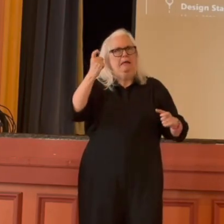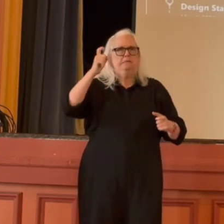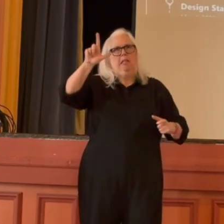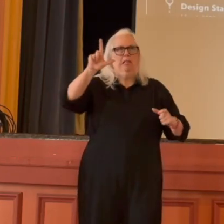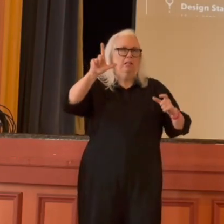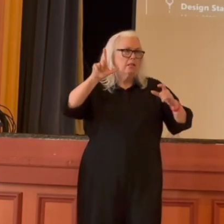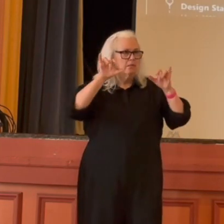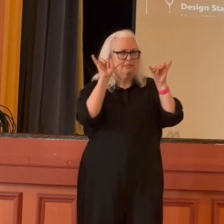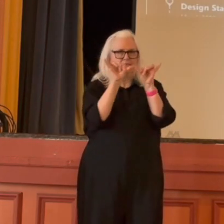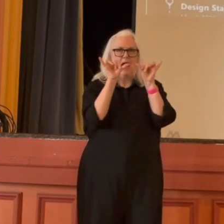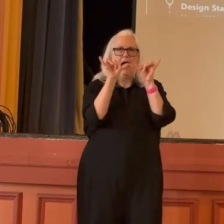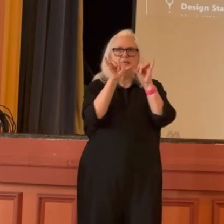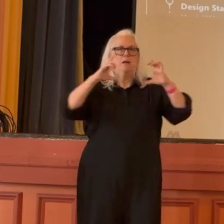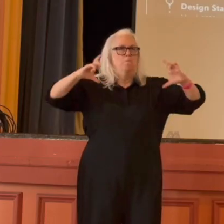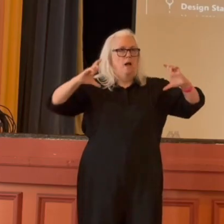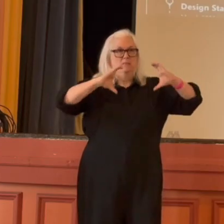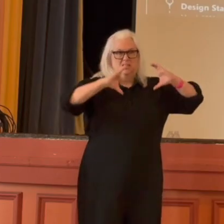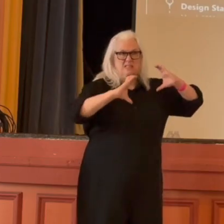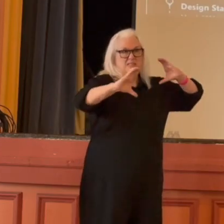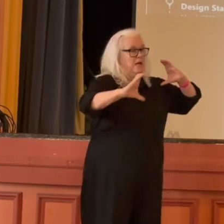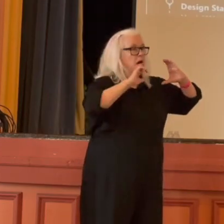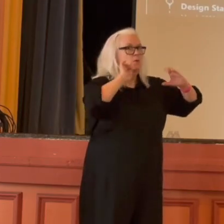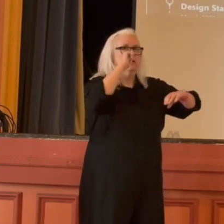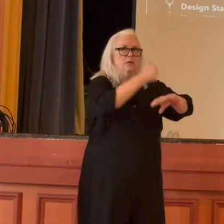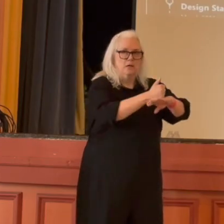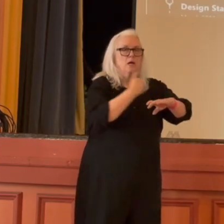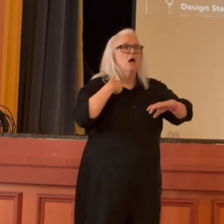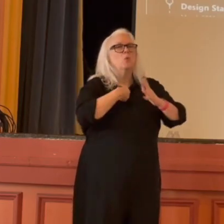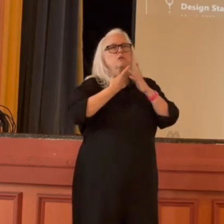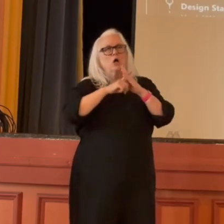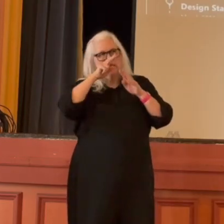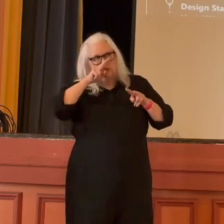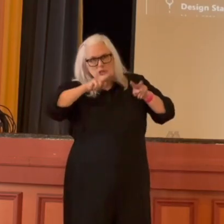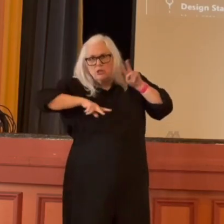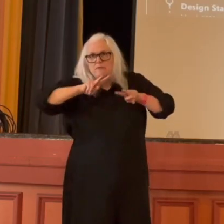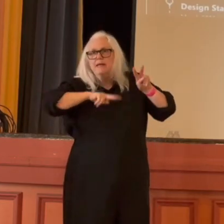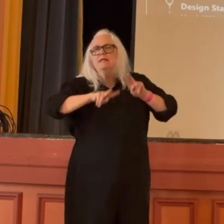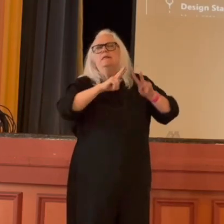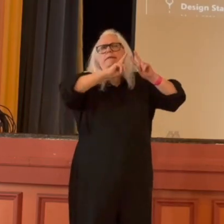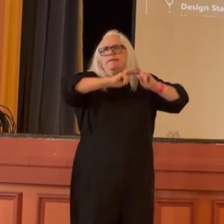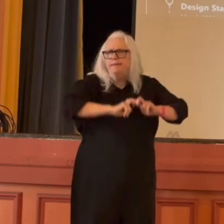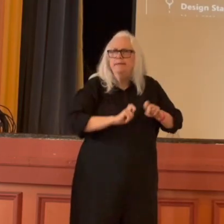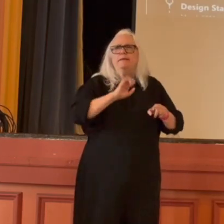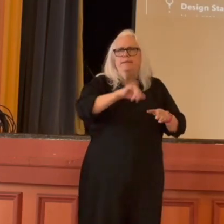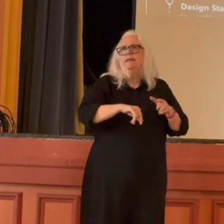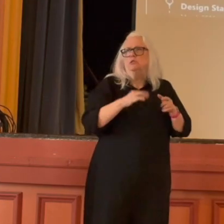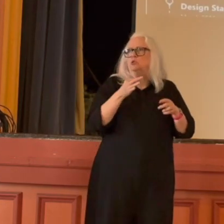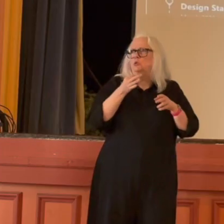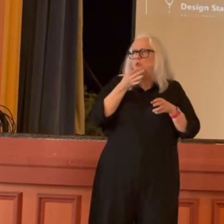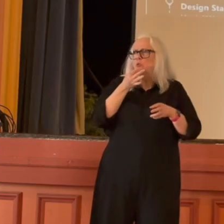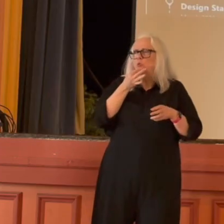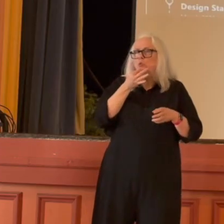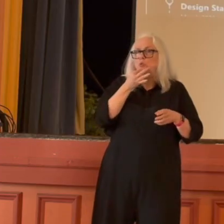And we're actually starting survey on this very soon. And we're working with the City of Buffalo. They are